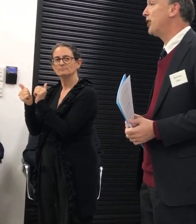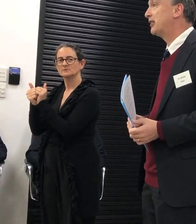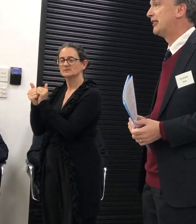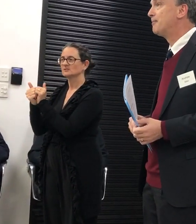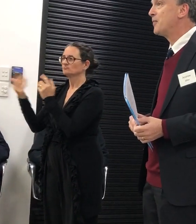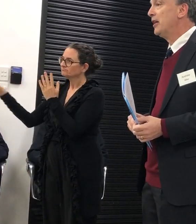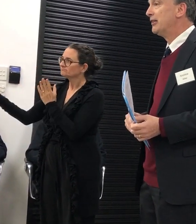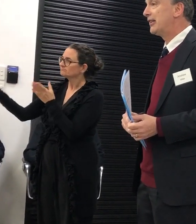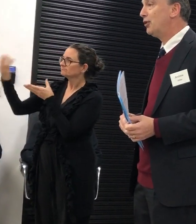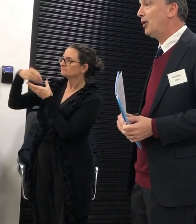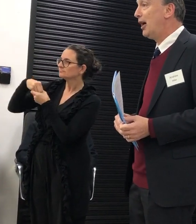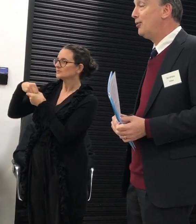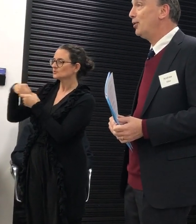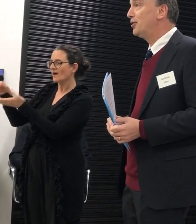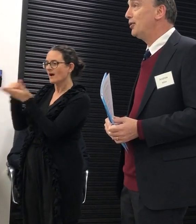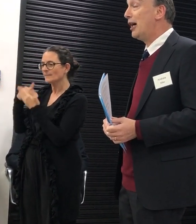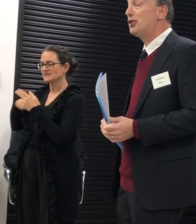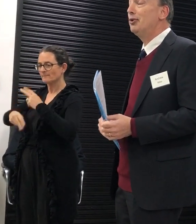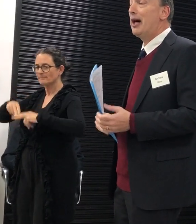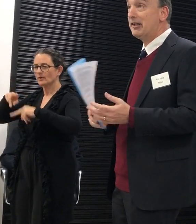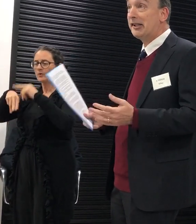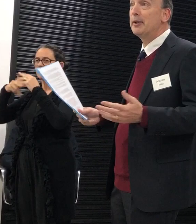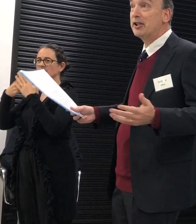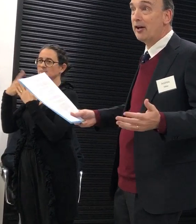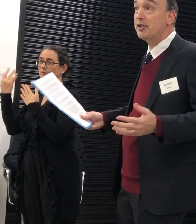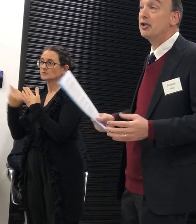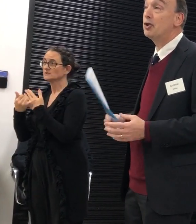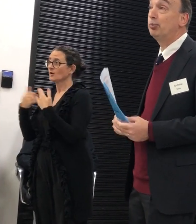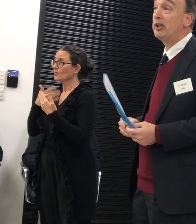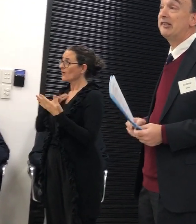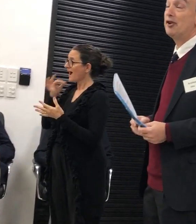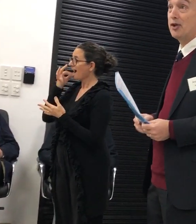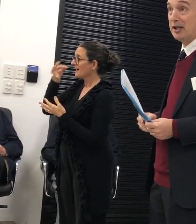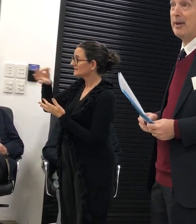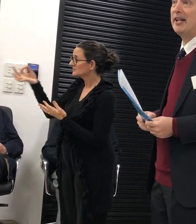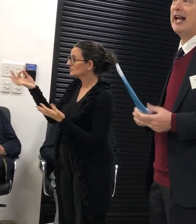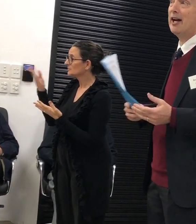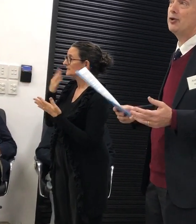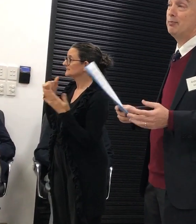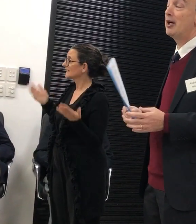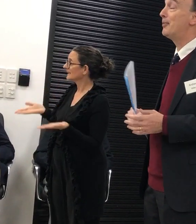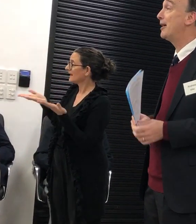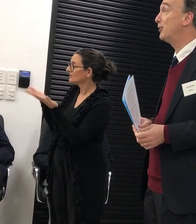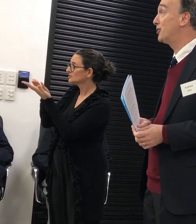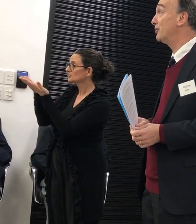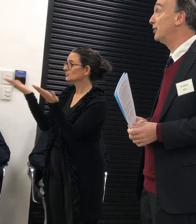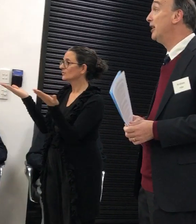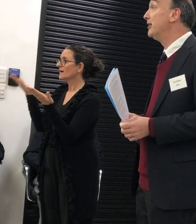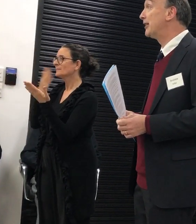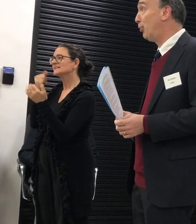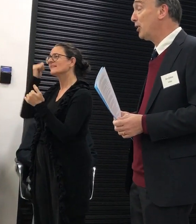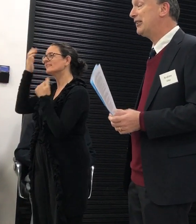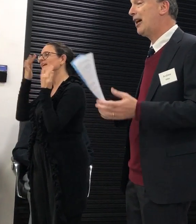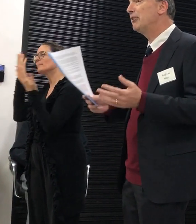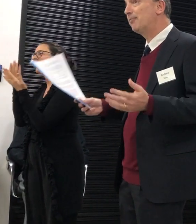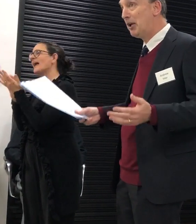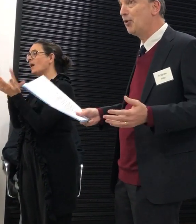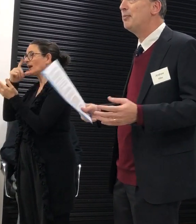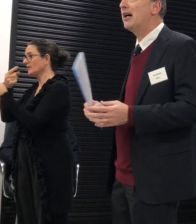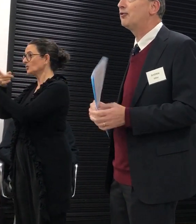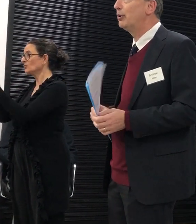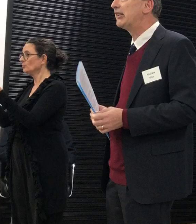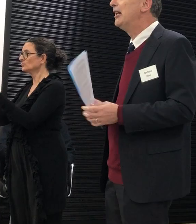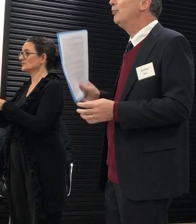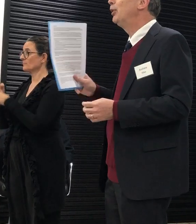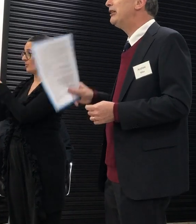these projects. So I would like to ask you and encourage you to please think about how you might be able to support us. Come and speak